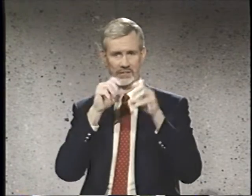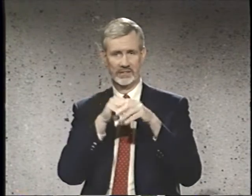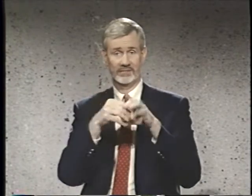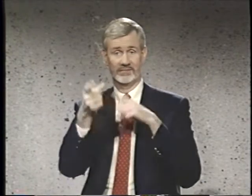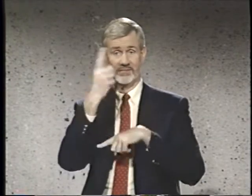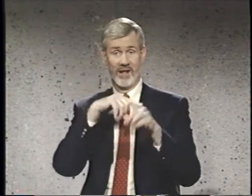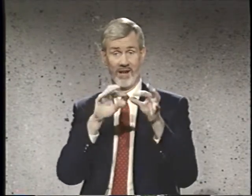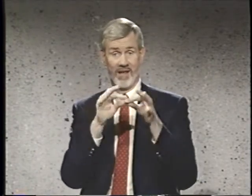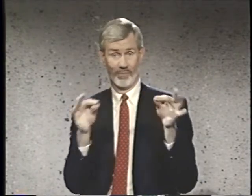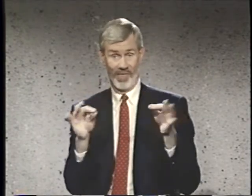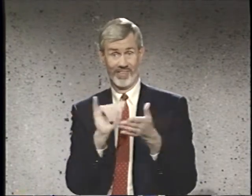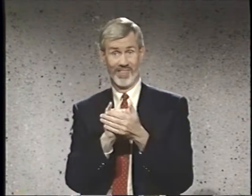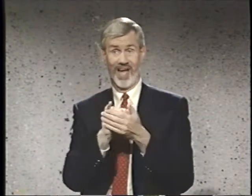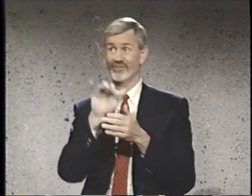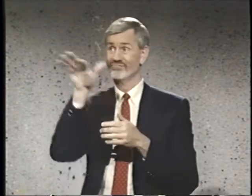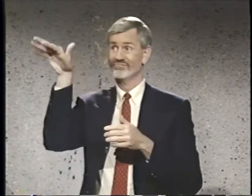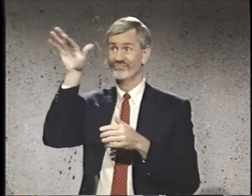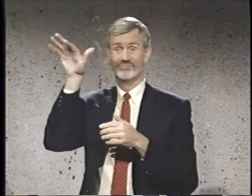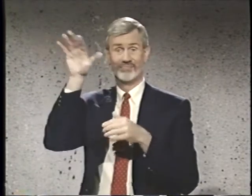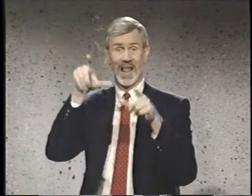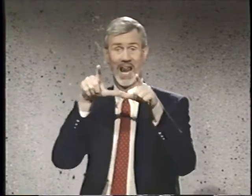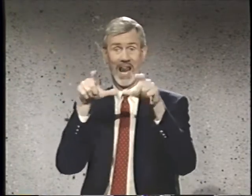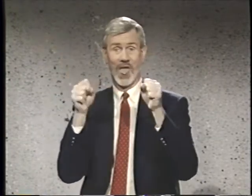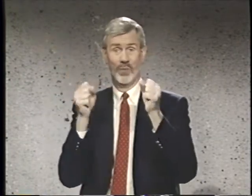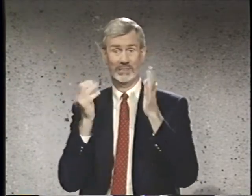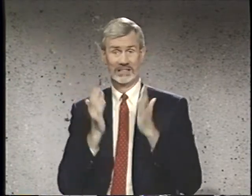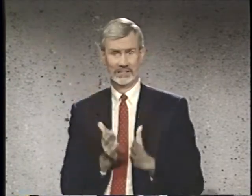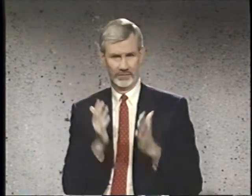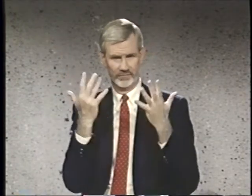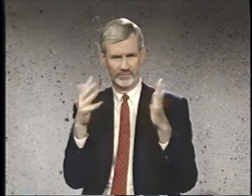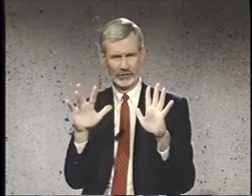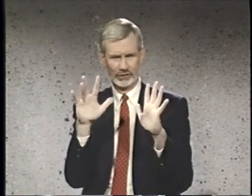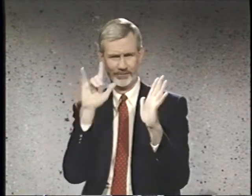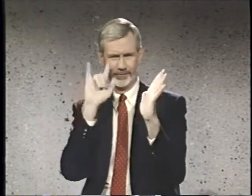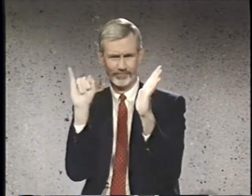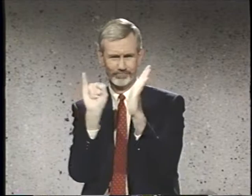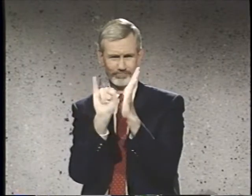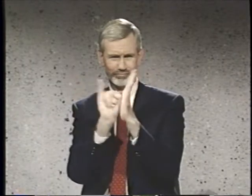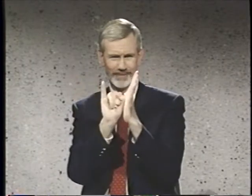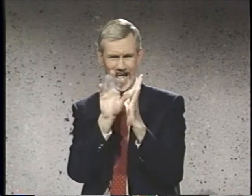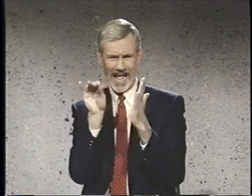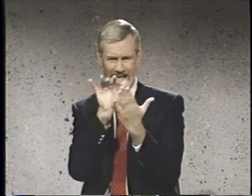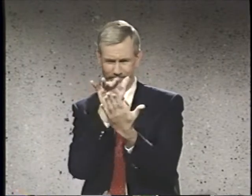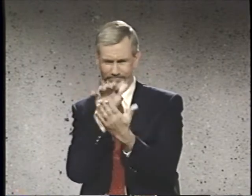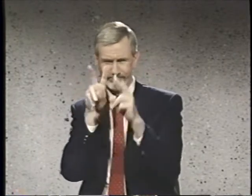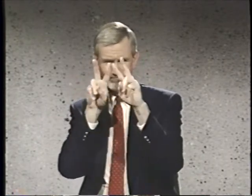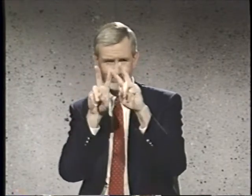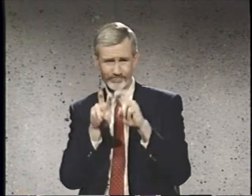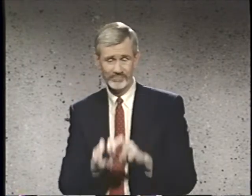facial expressions in sign language that linguists have identified and